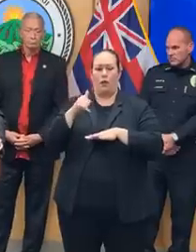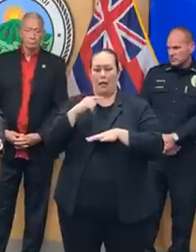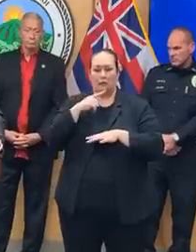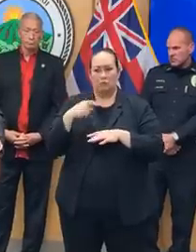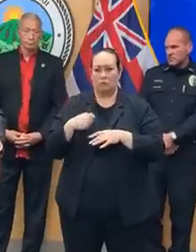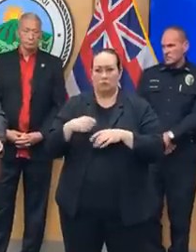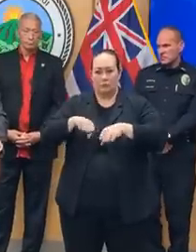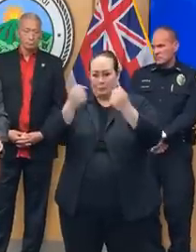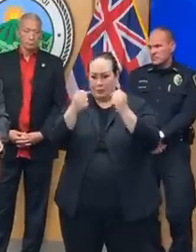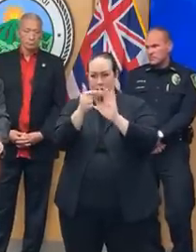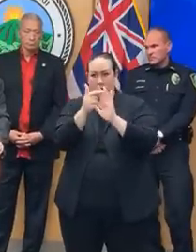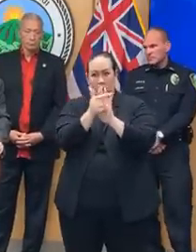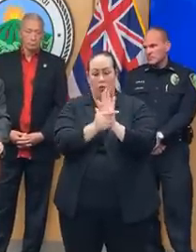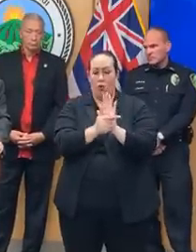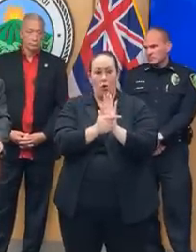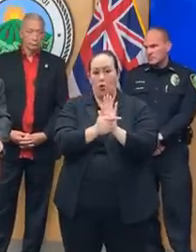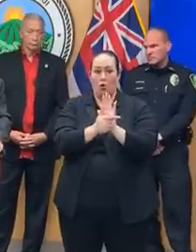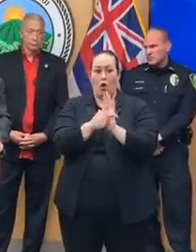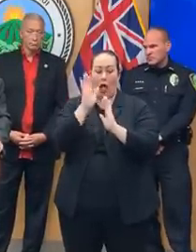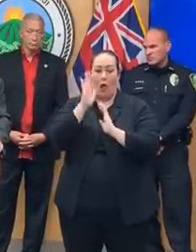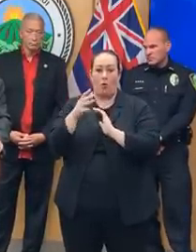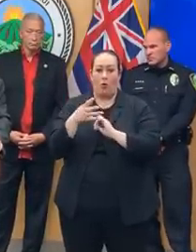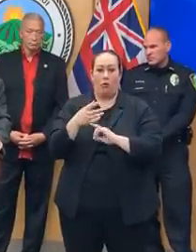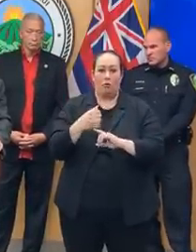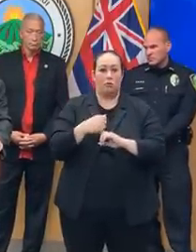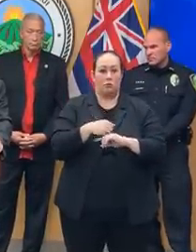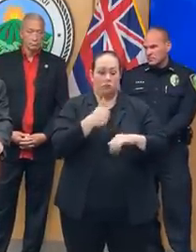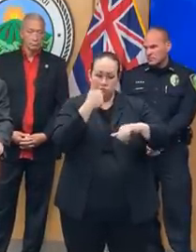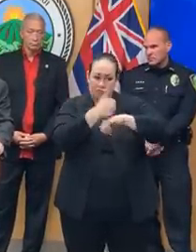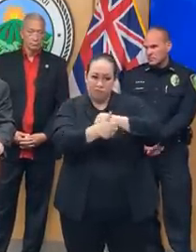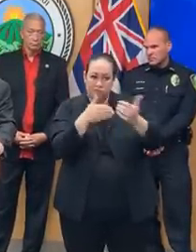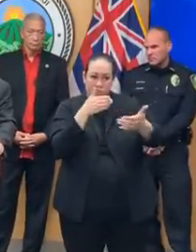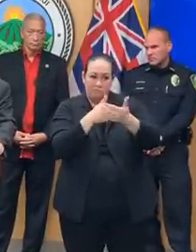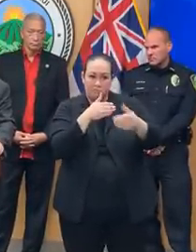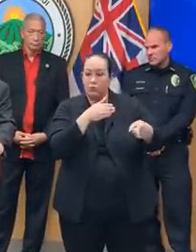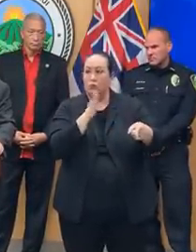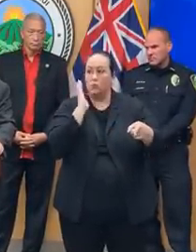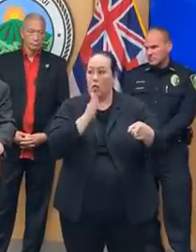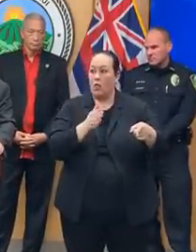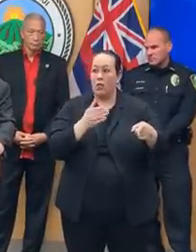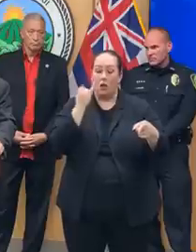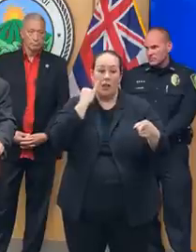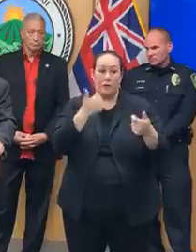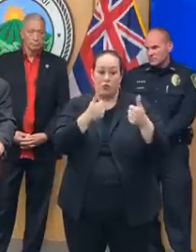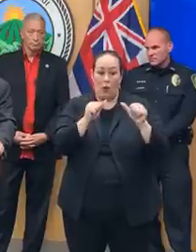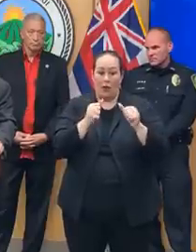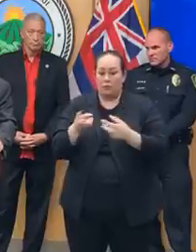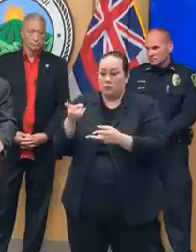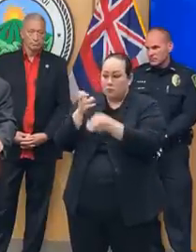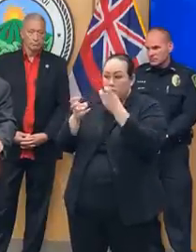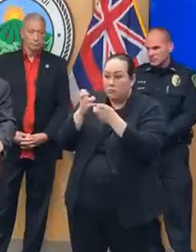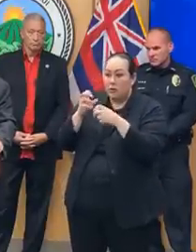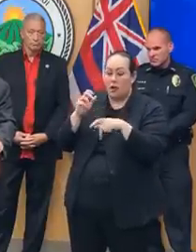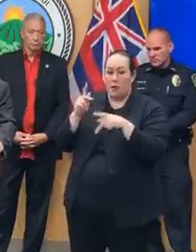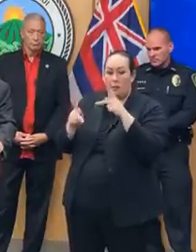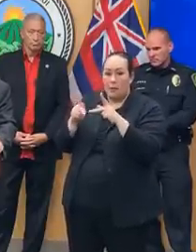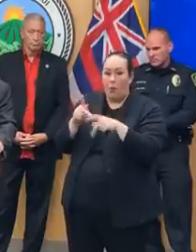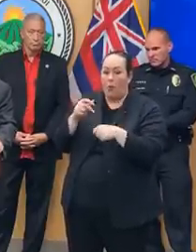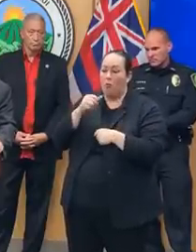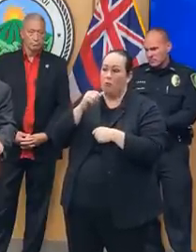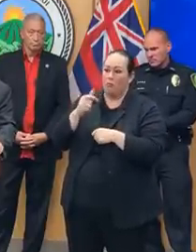law if they misrepresent what they're doing, which is to try to take land from people who are vulnerable and facing severe